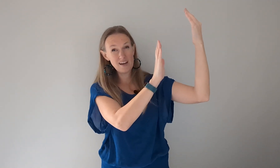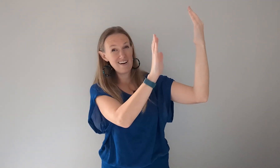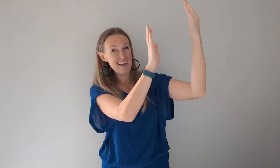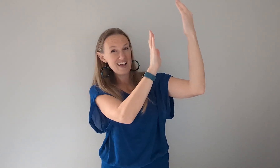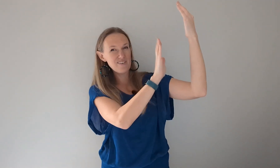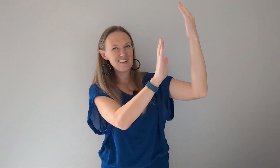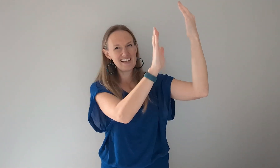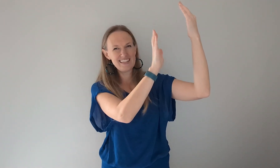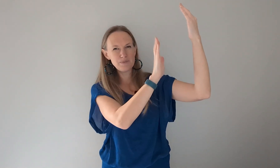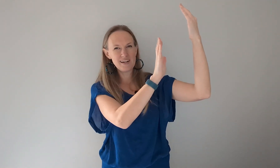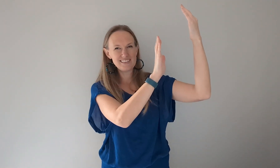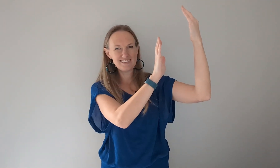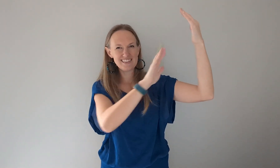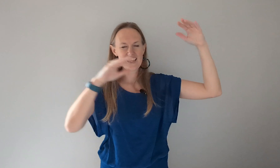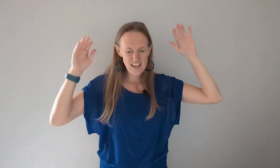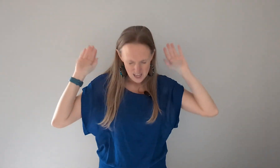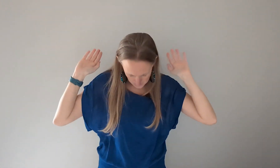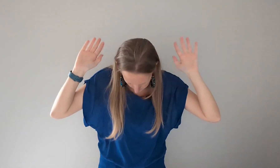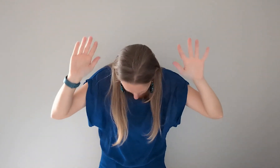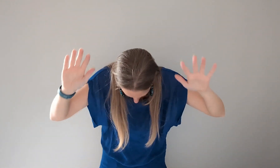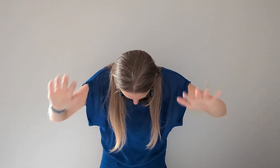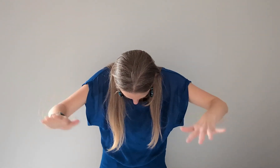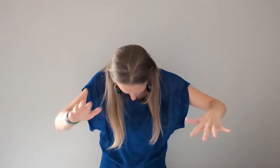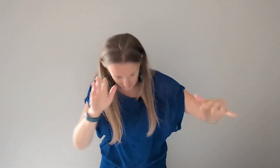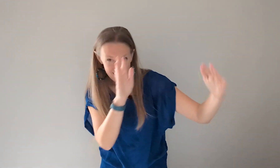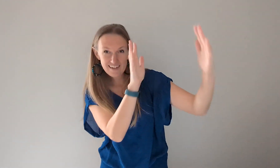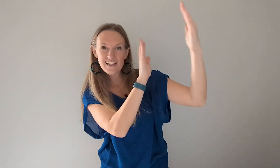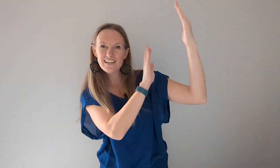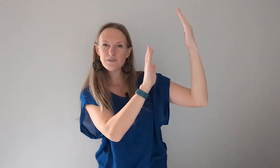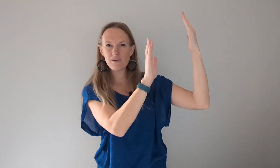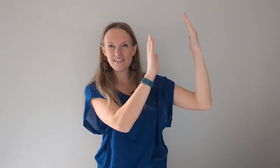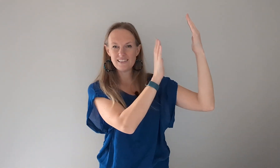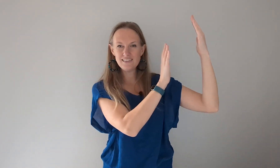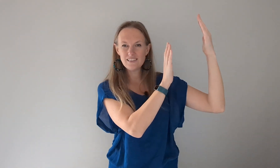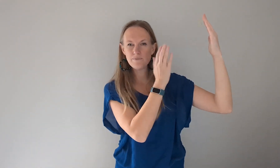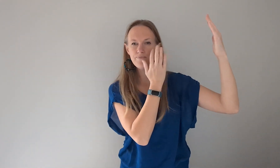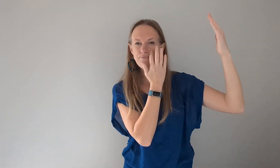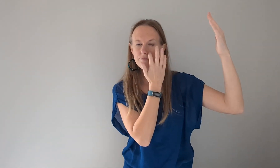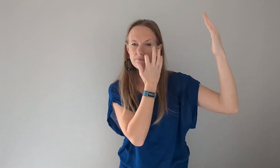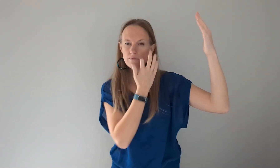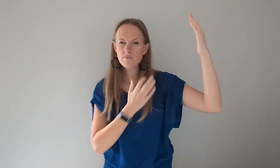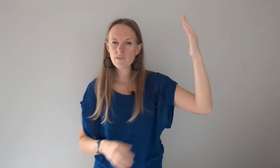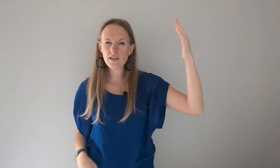are in his presence, okay? Bow down in his presence,